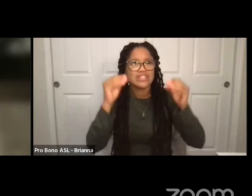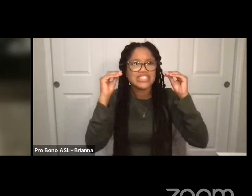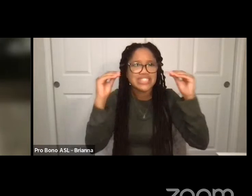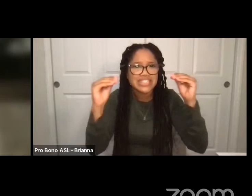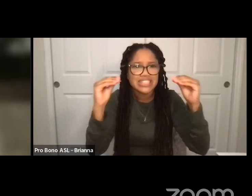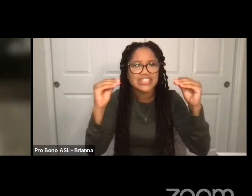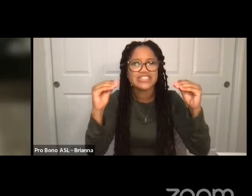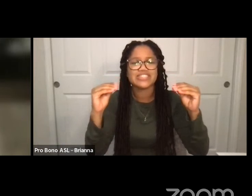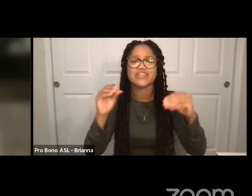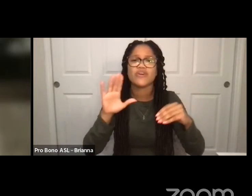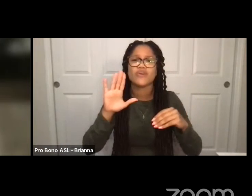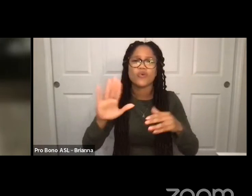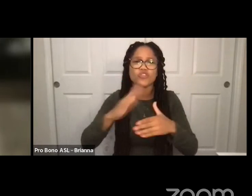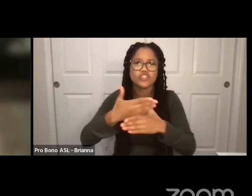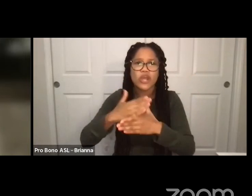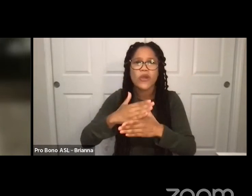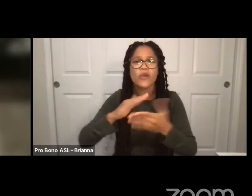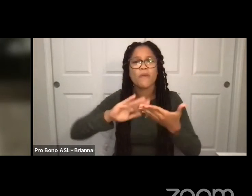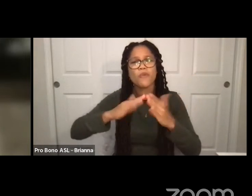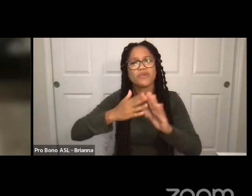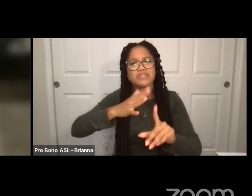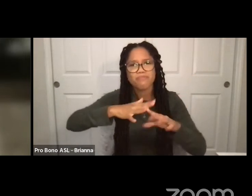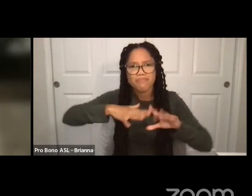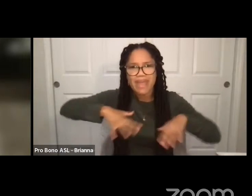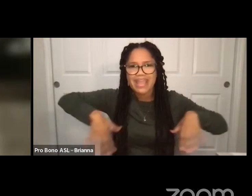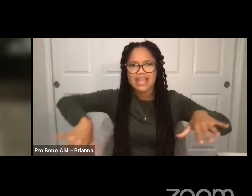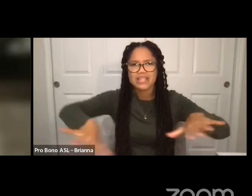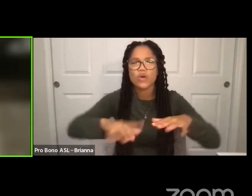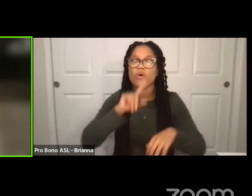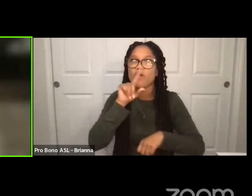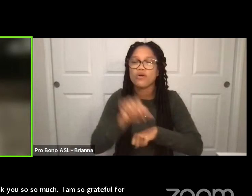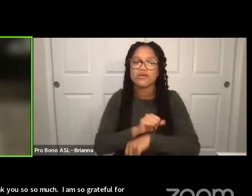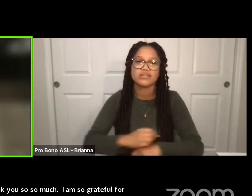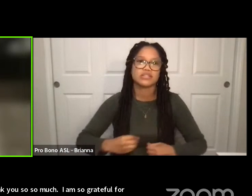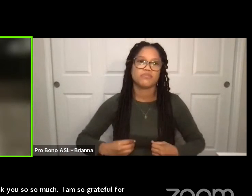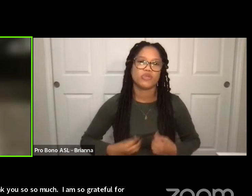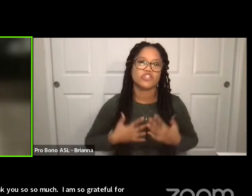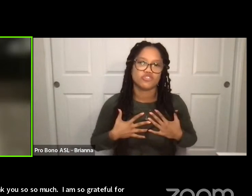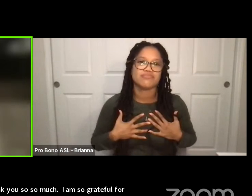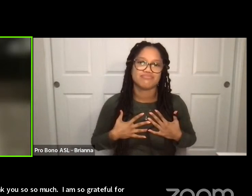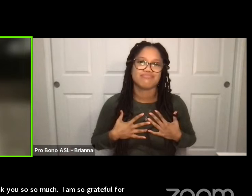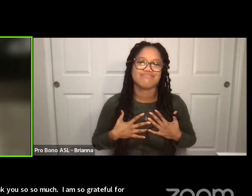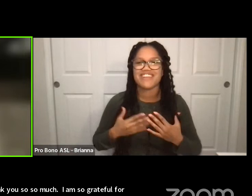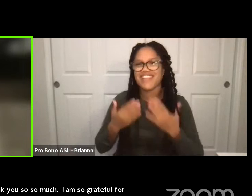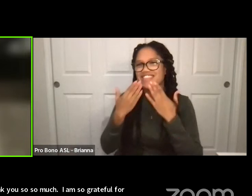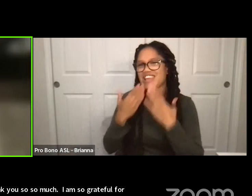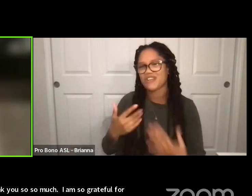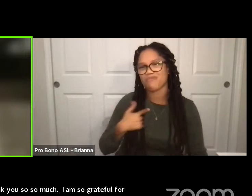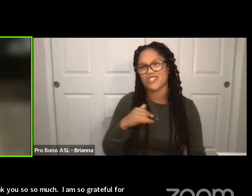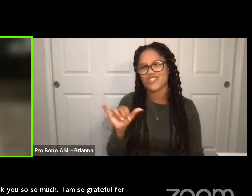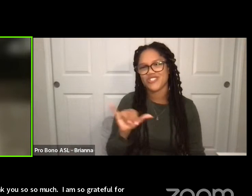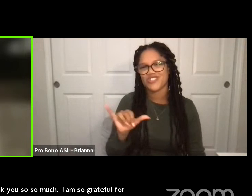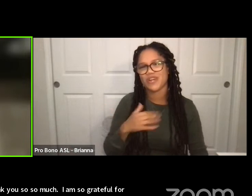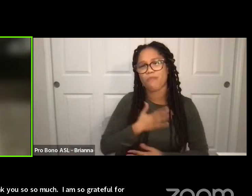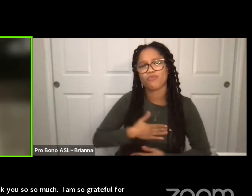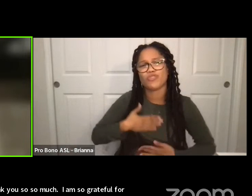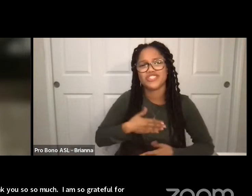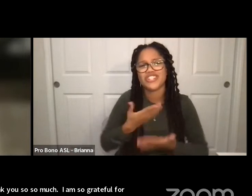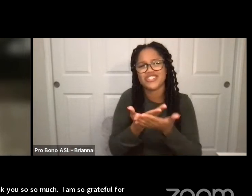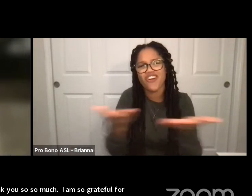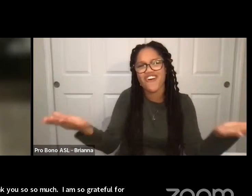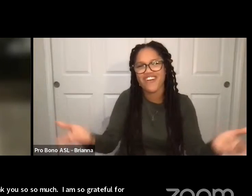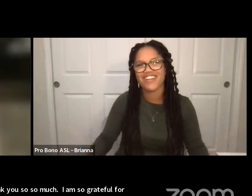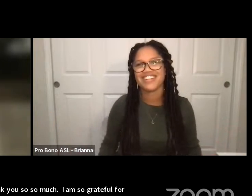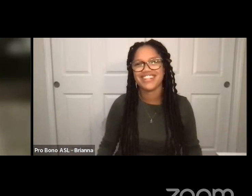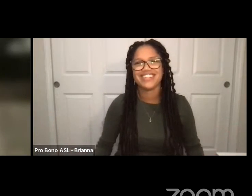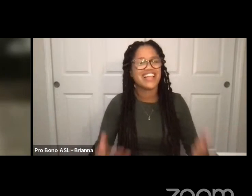the shared community space. A true inspiration. Thank you. I'm grateful too. Appreciate you. Yeah, thank